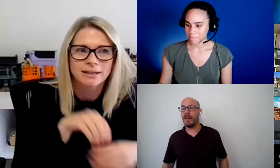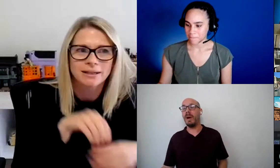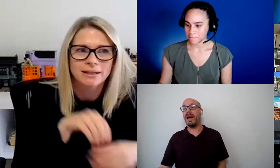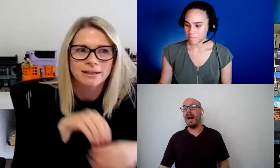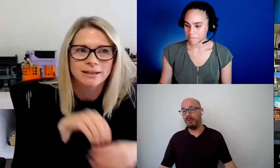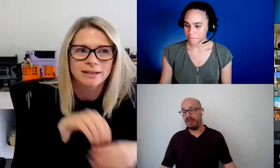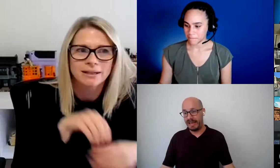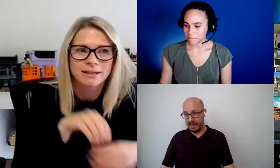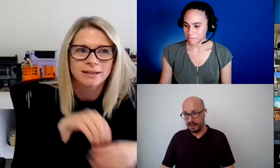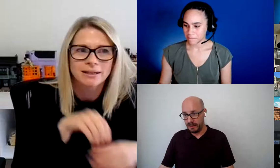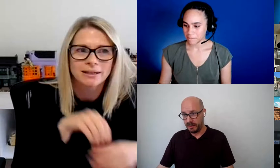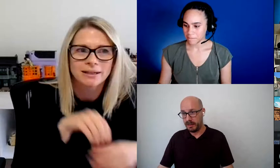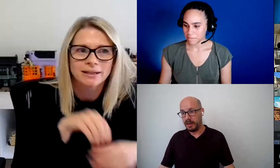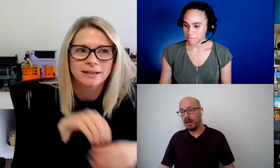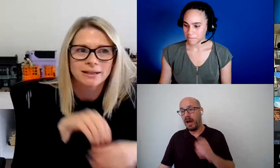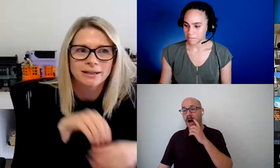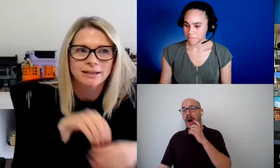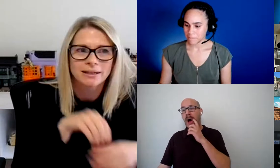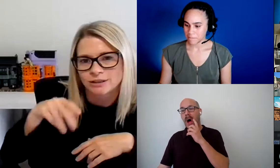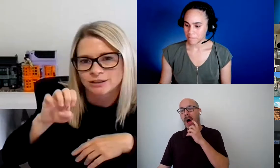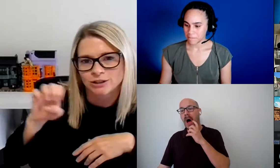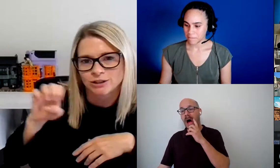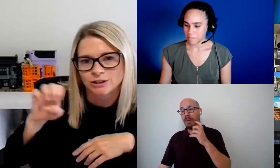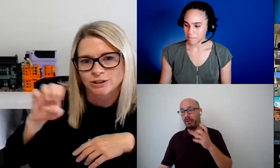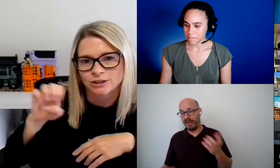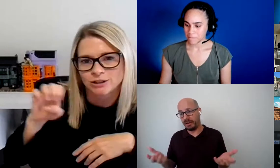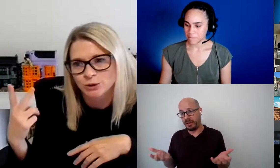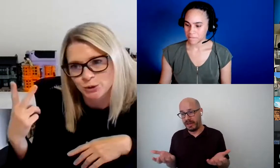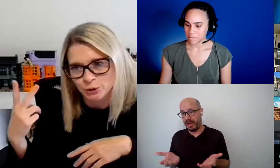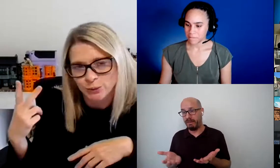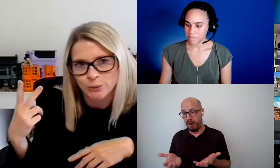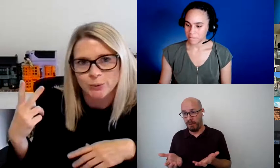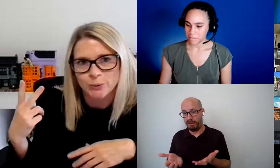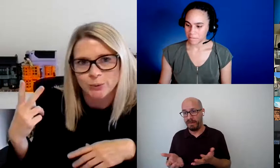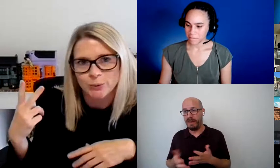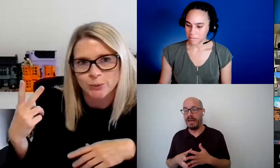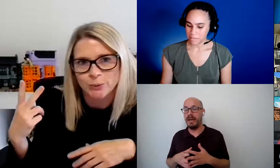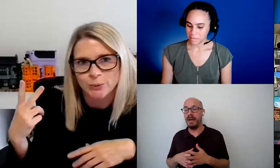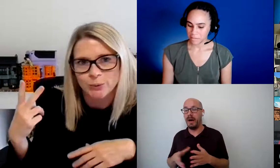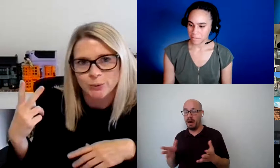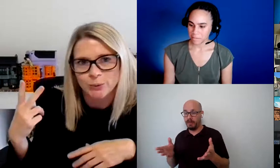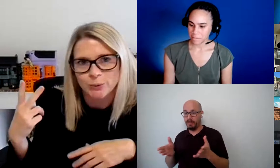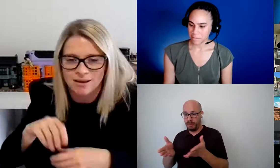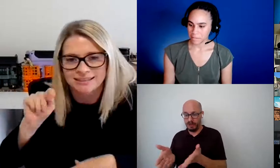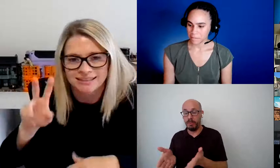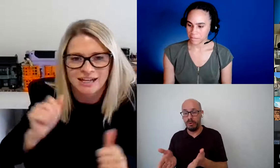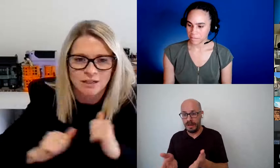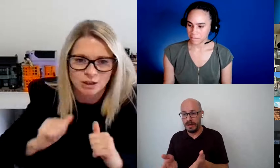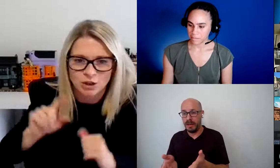When I was a kid, I was actually involved in the movie